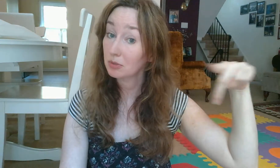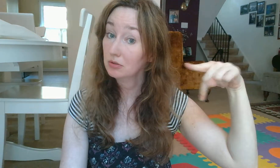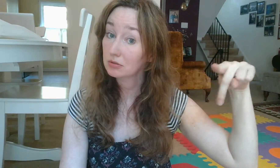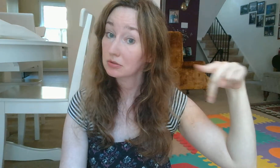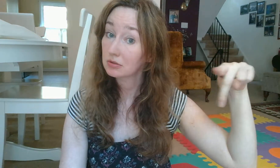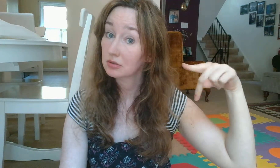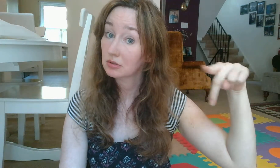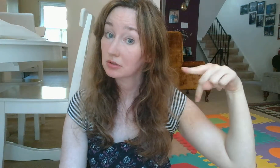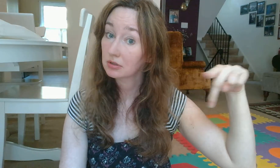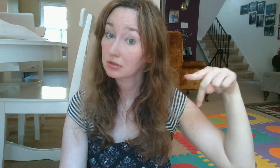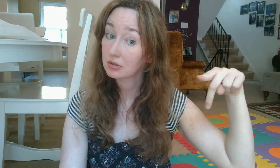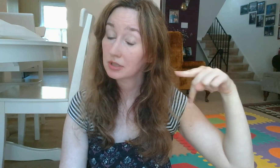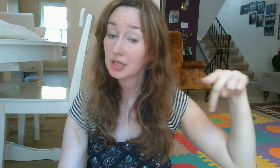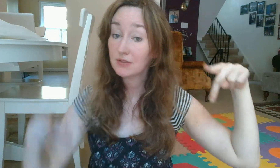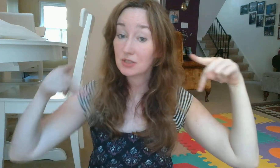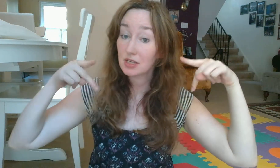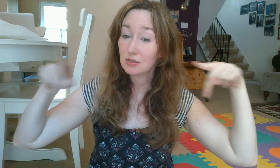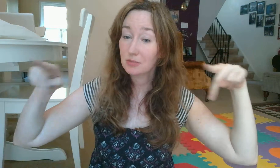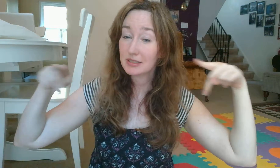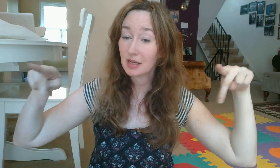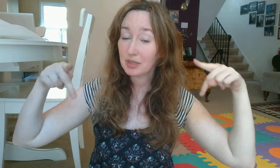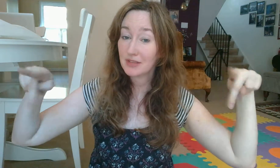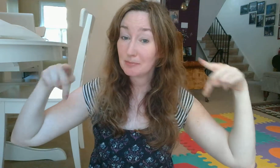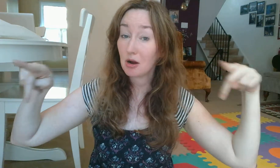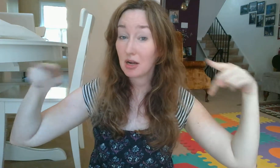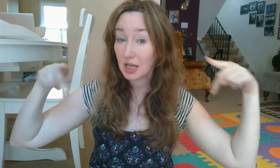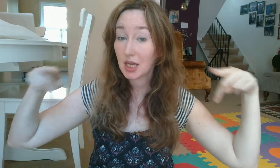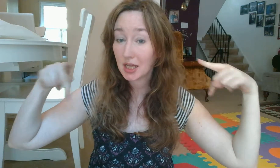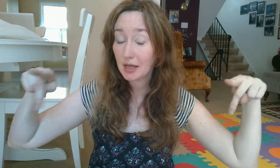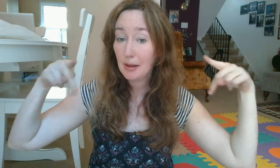purple. If you shake 2 P's, I believe that's party.